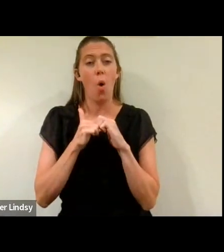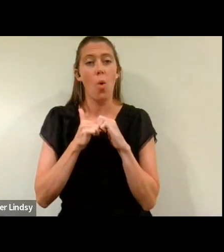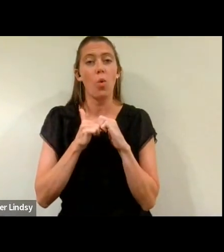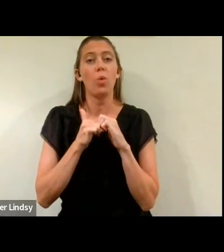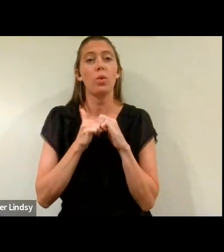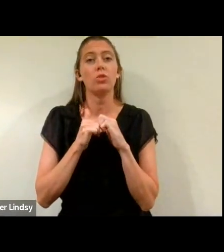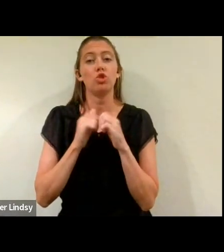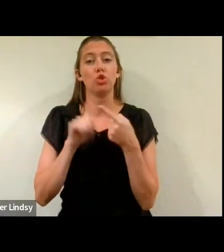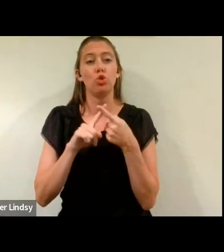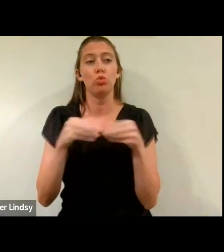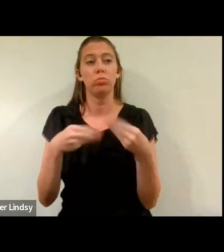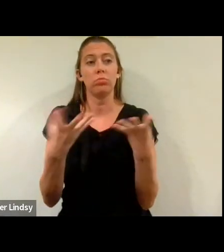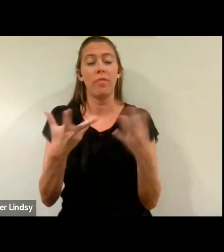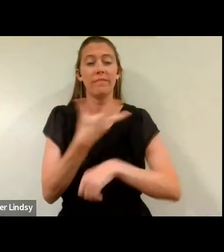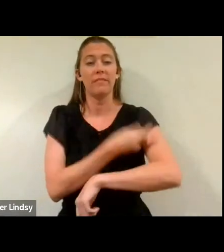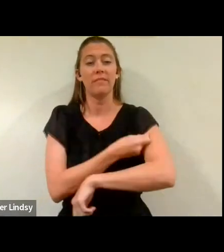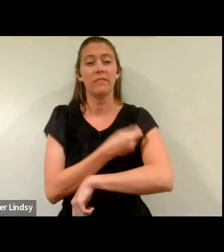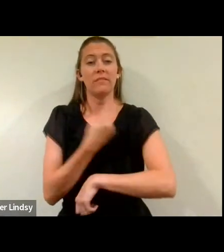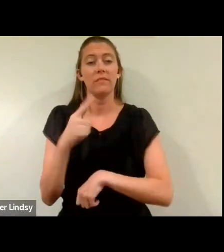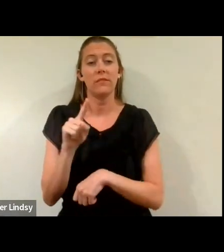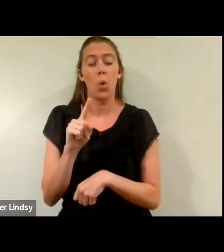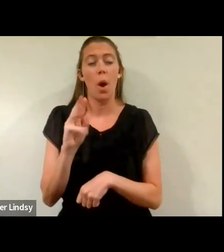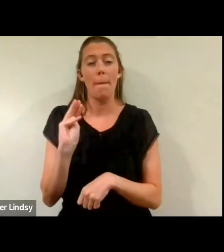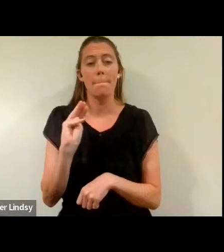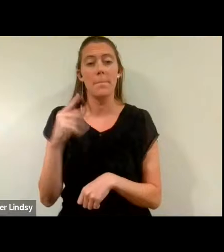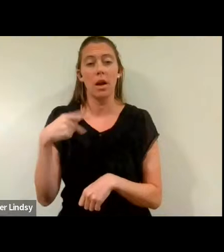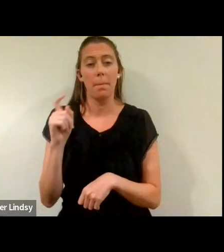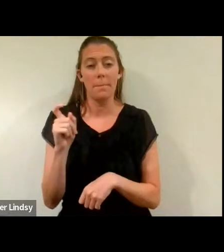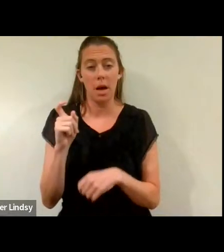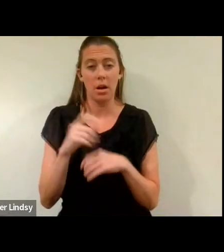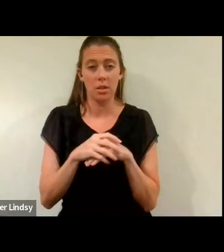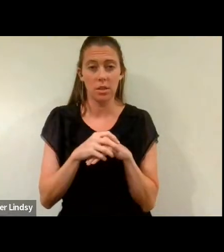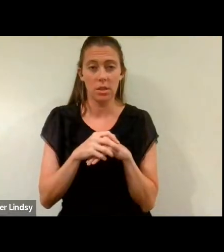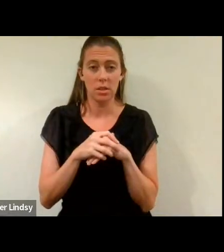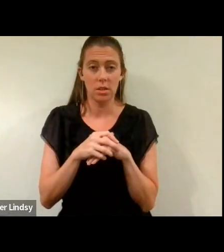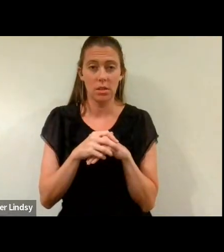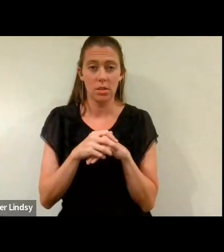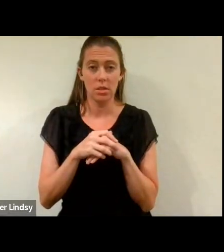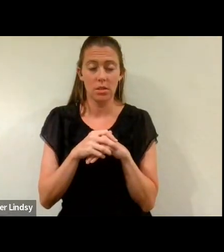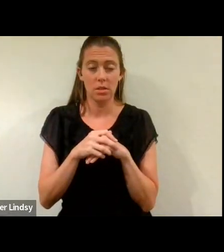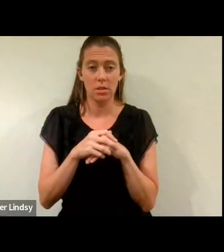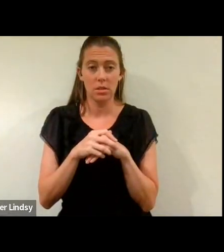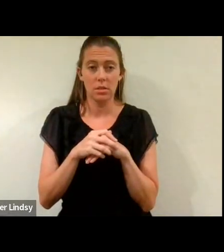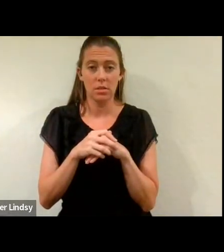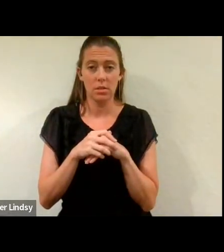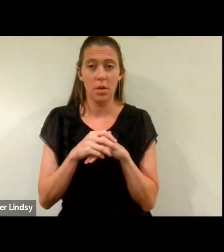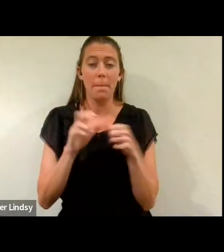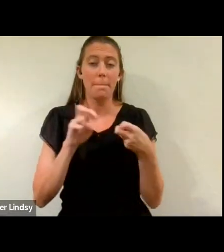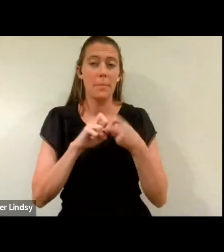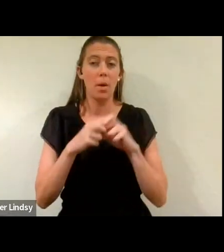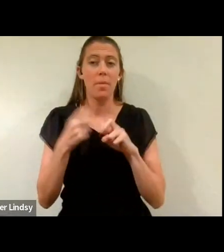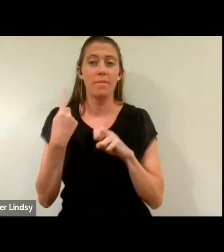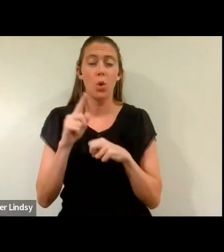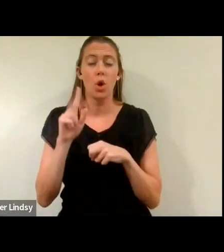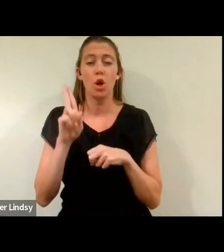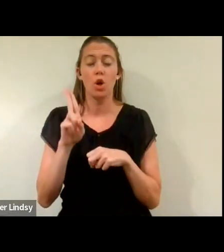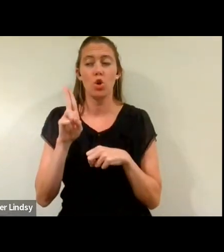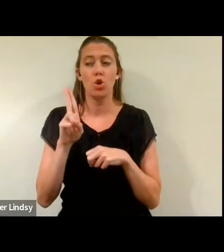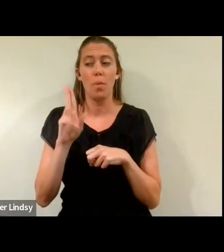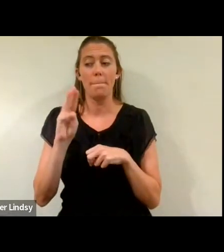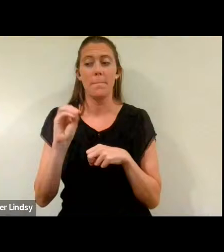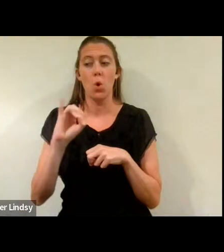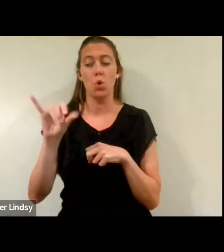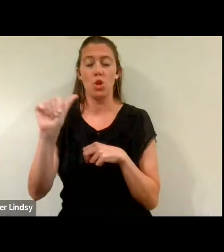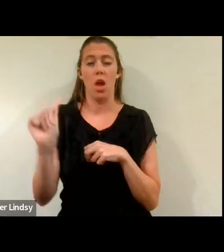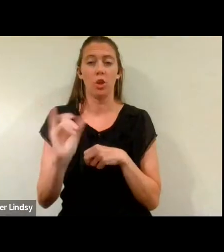process for getting vaccine as a small allocation for our different sites? Yeah, no, that's